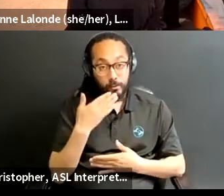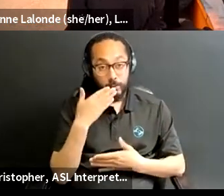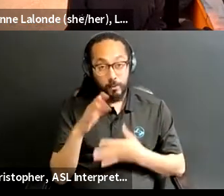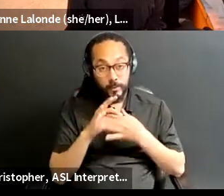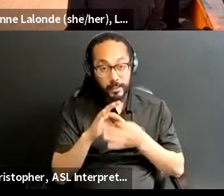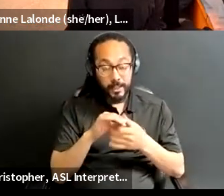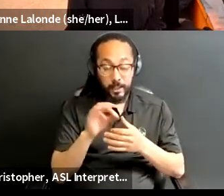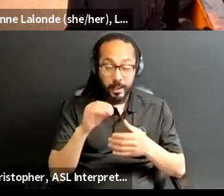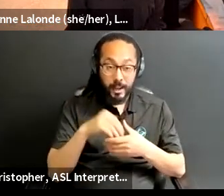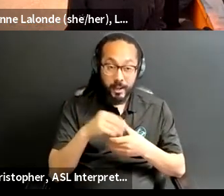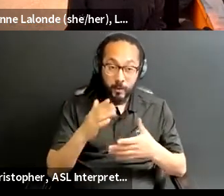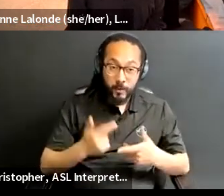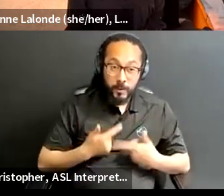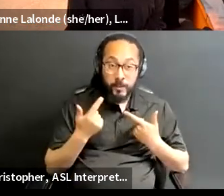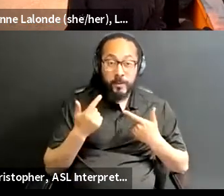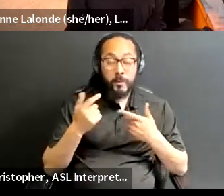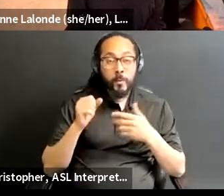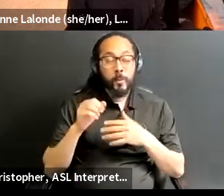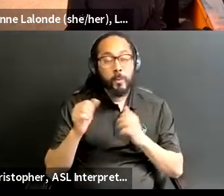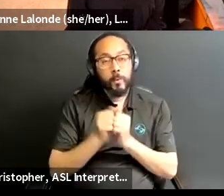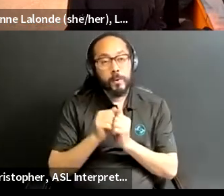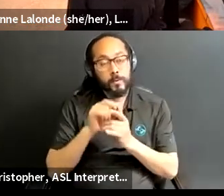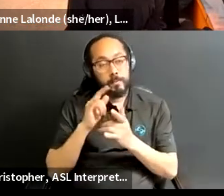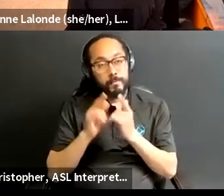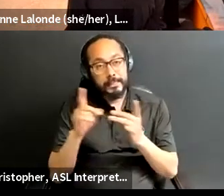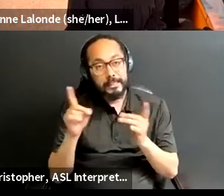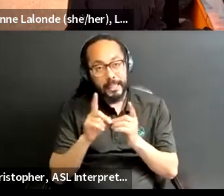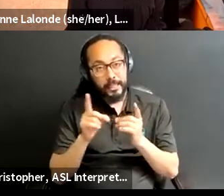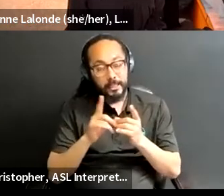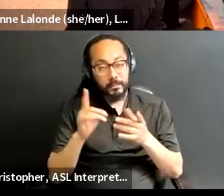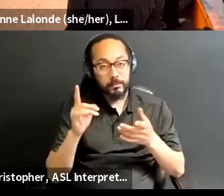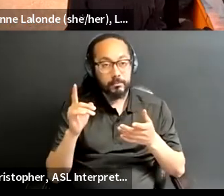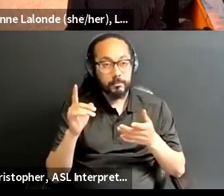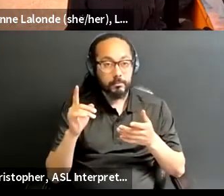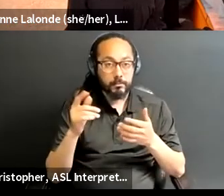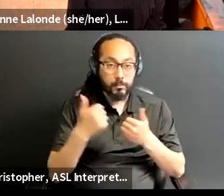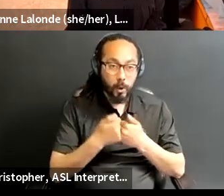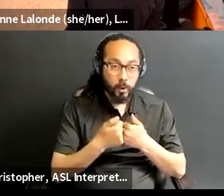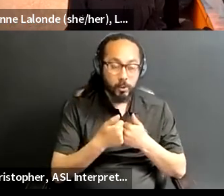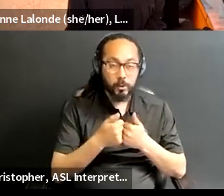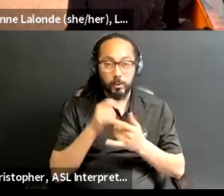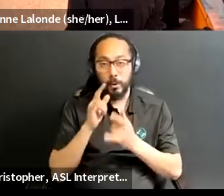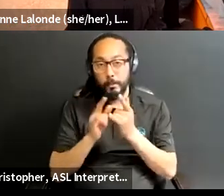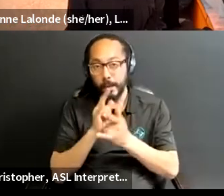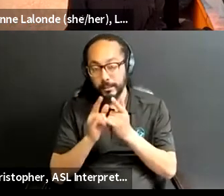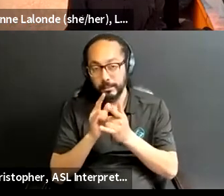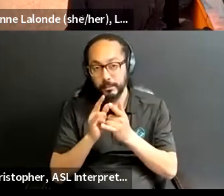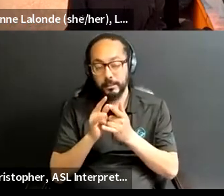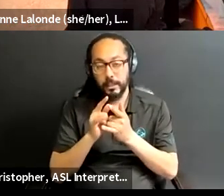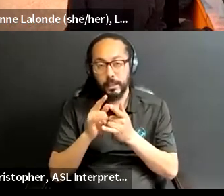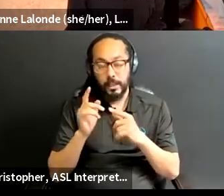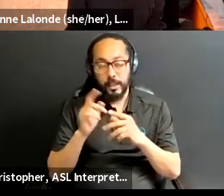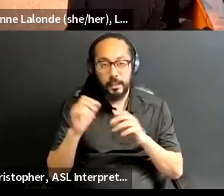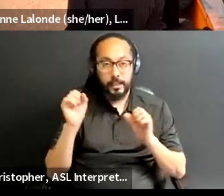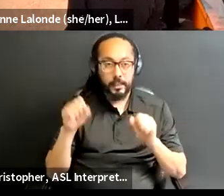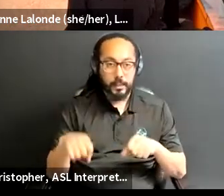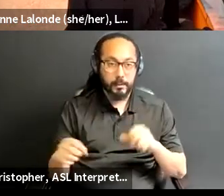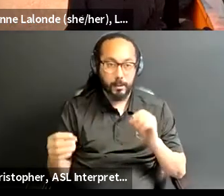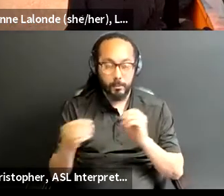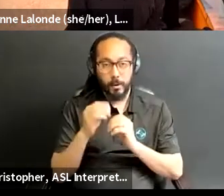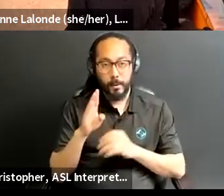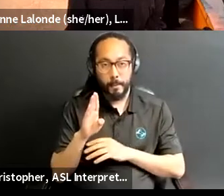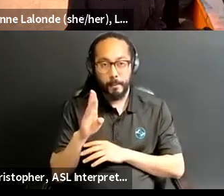with your dating partners or romantic partners down the road can be a bit of a buy-in. They often come with